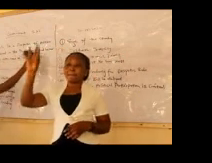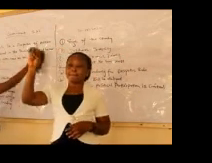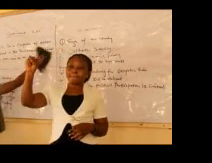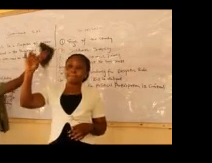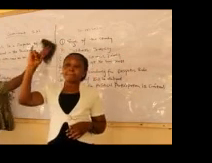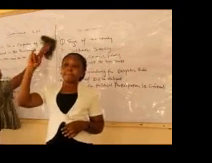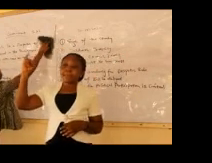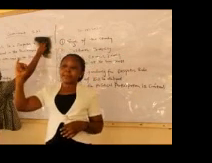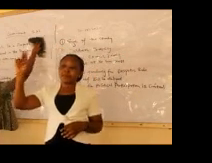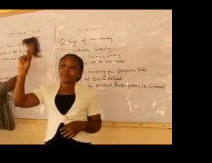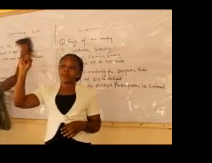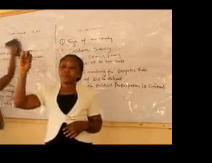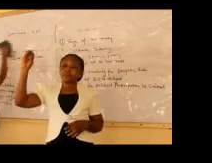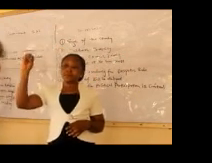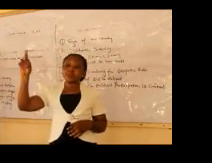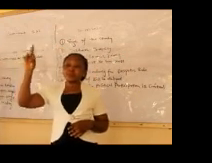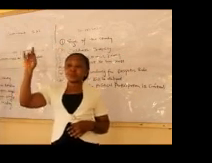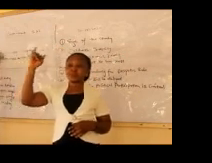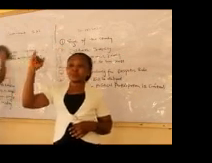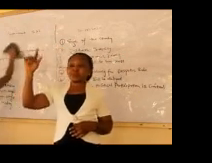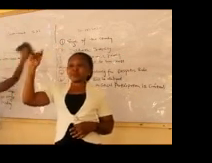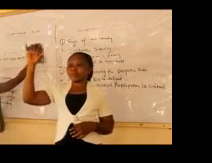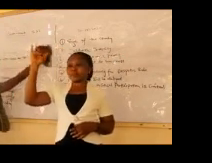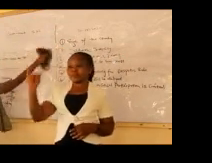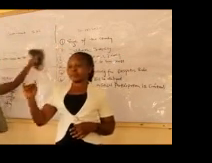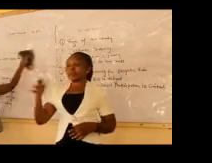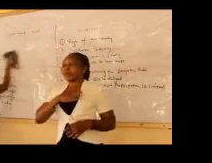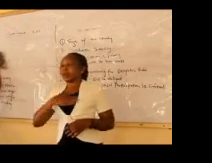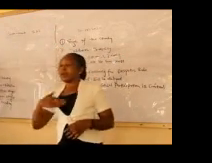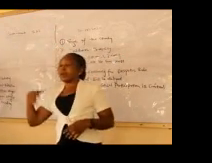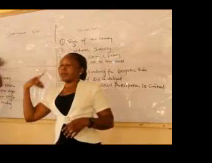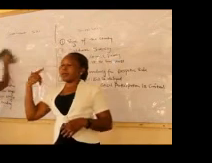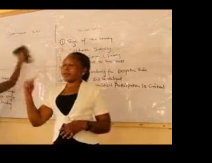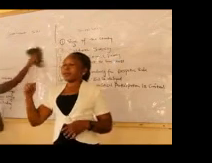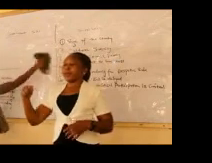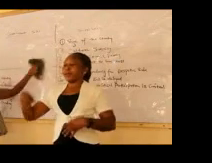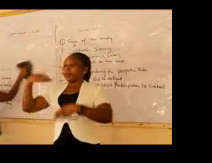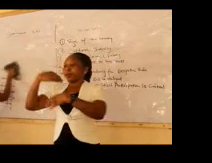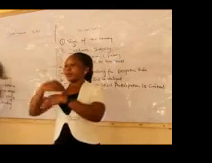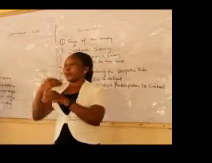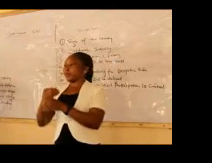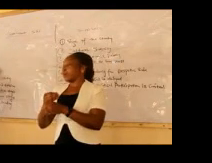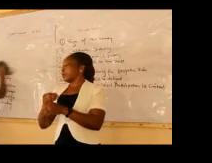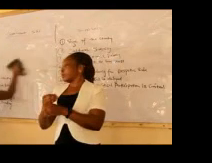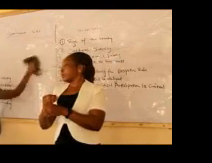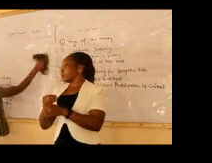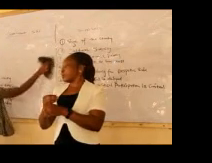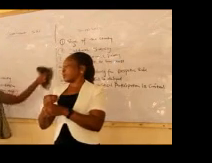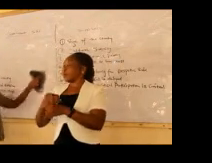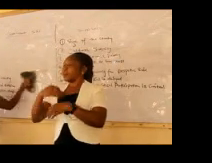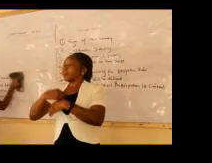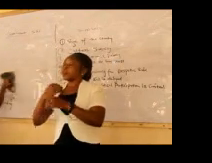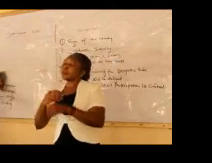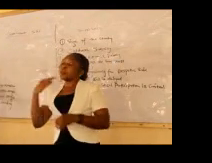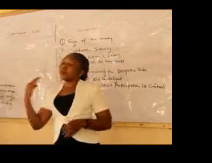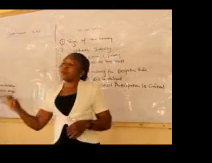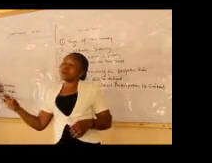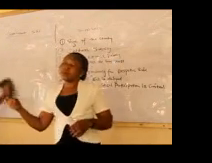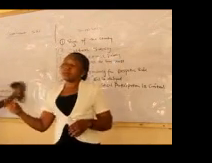Minority and the creation of states. This is what we are going to consider today.